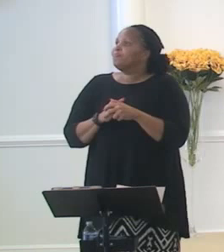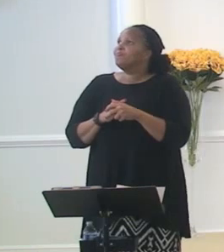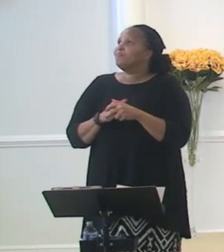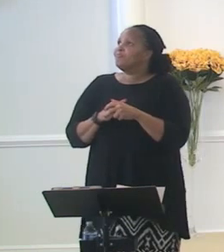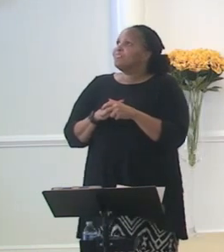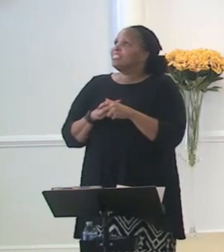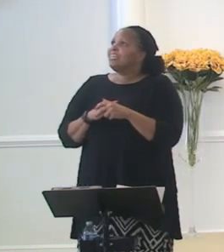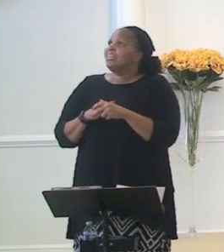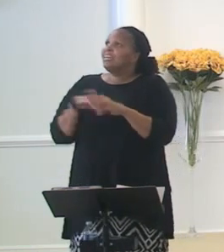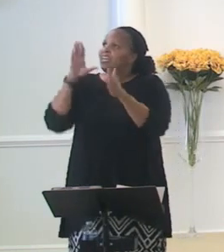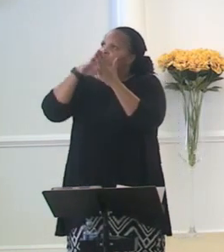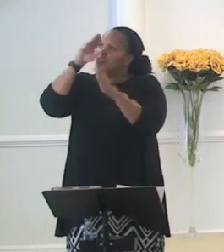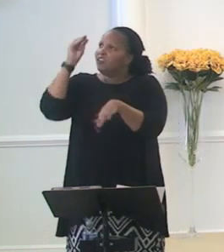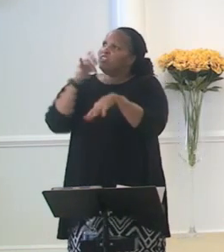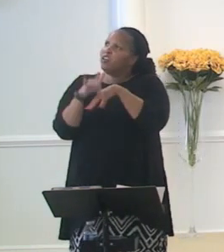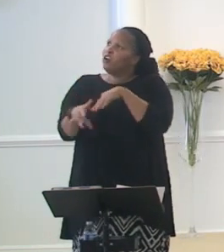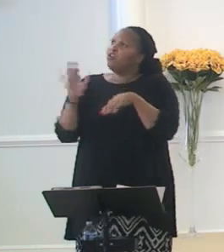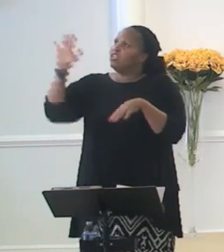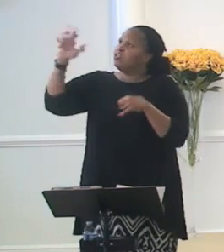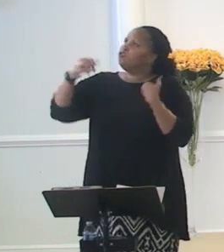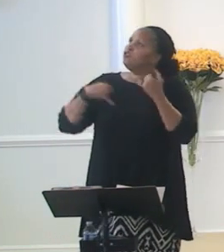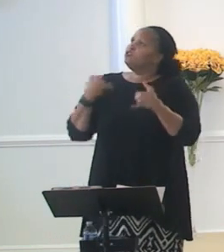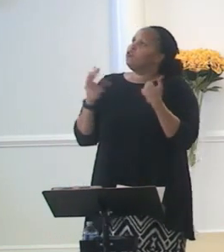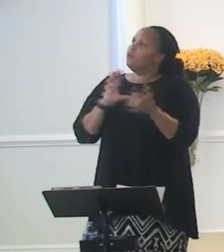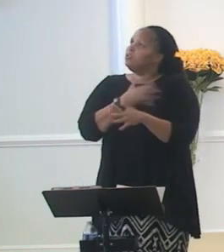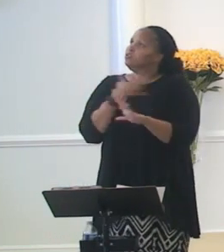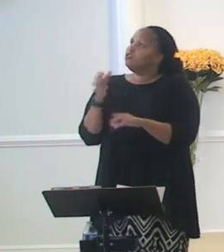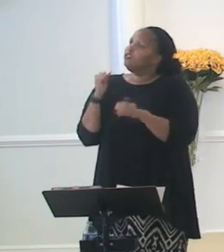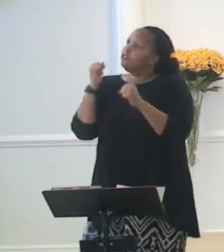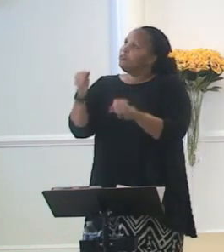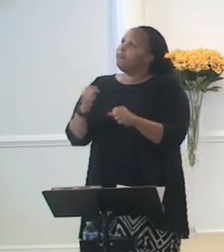finding out early that the joy of the Lord is our strength.